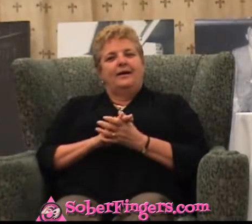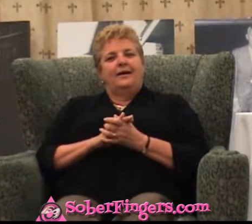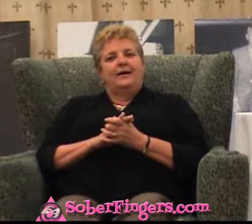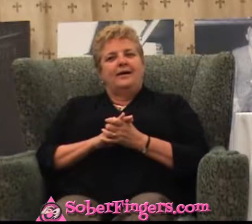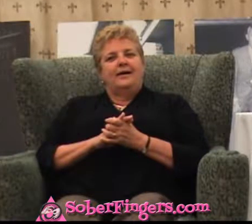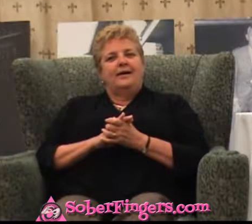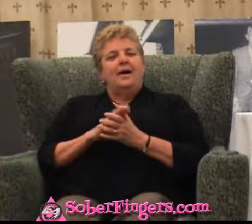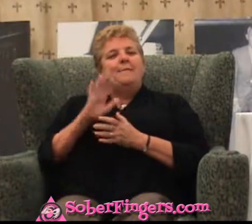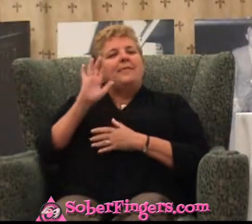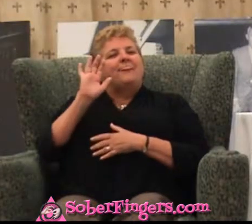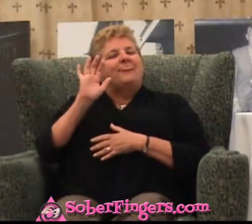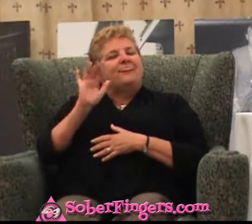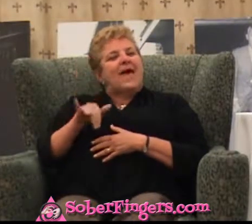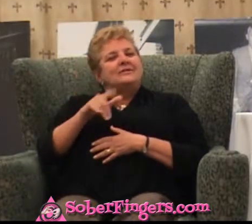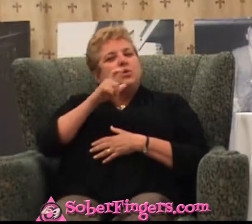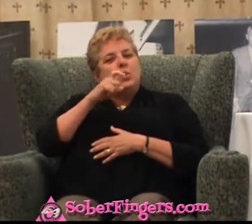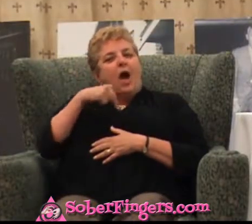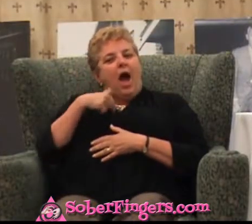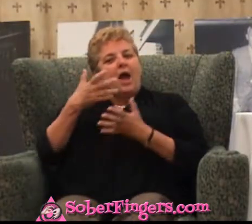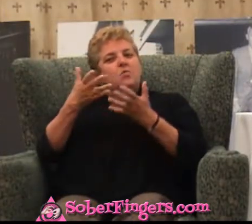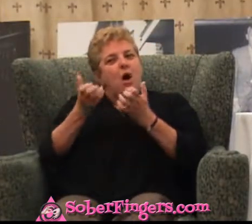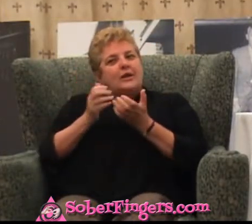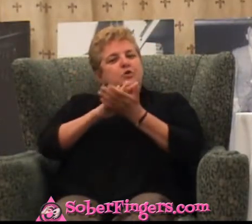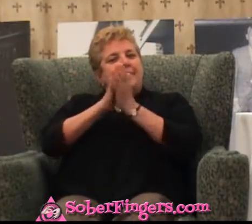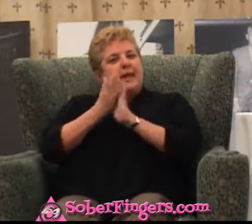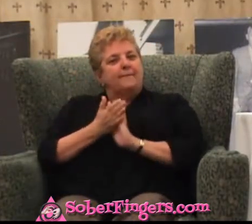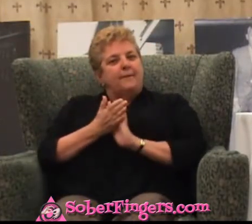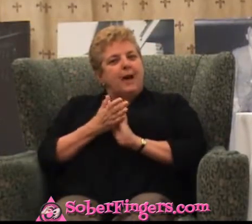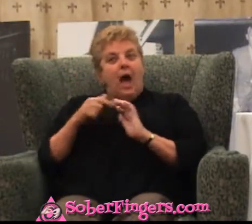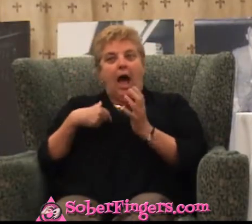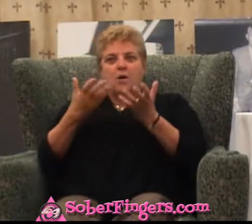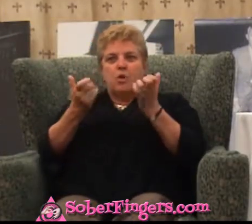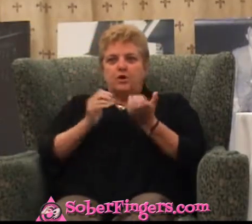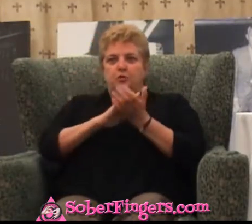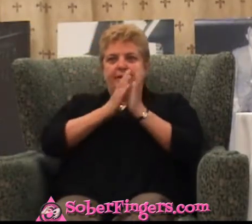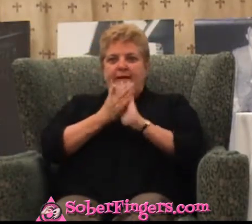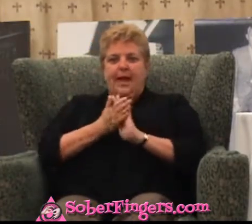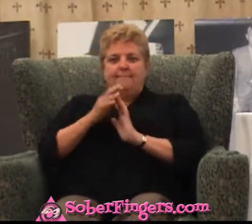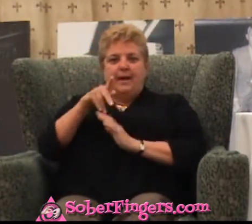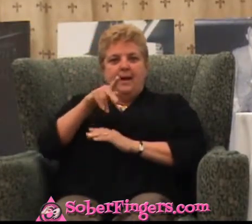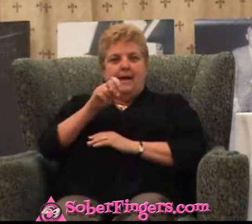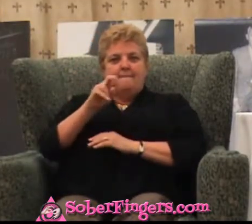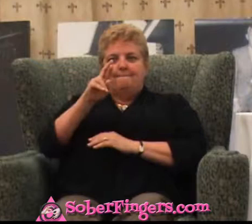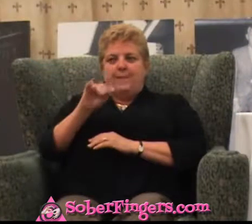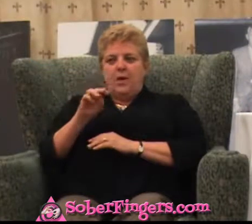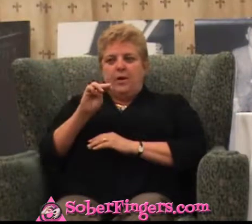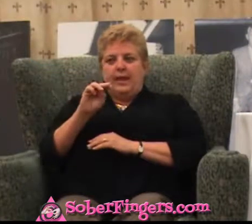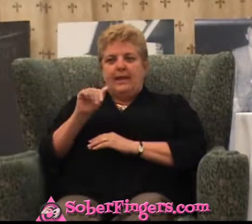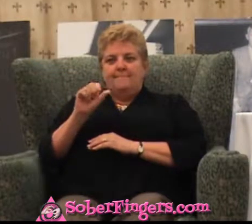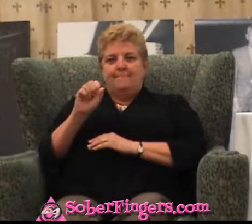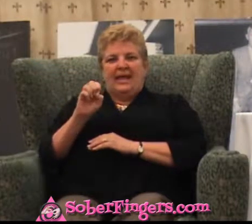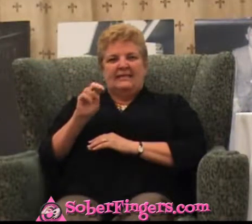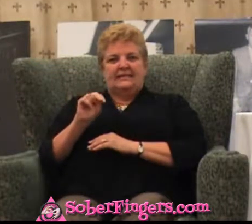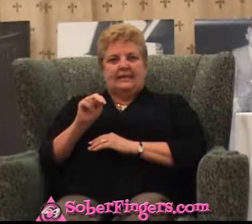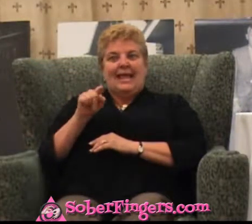That's who I wanted to be. I wanted to be Perry Mason because Perry had power. He had